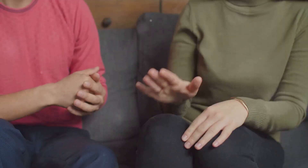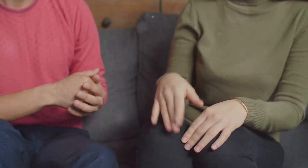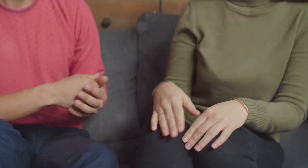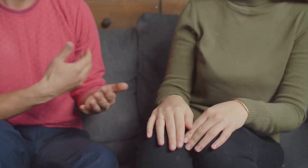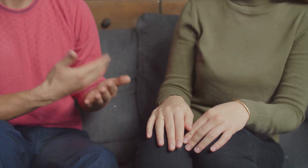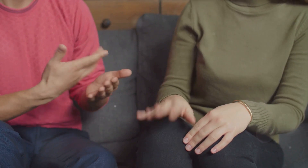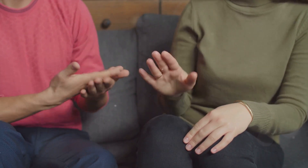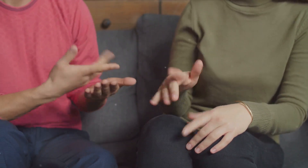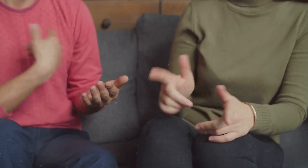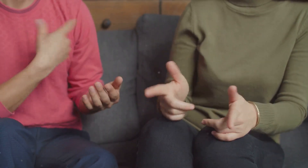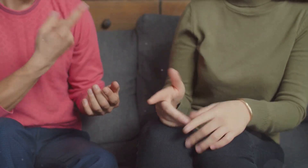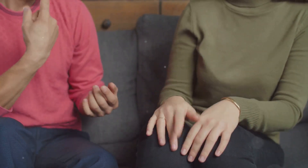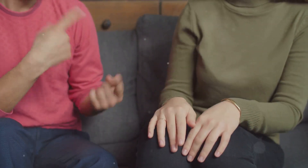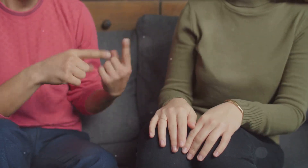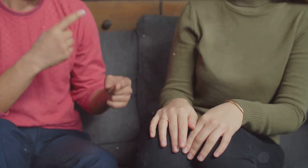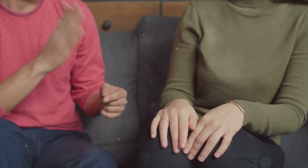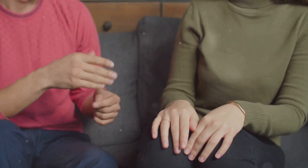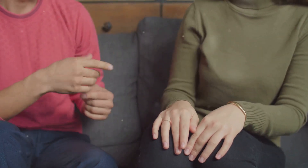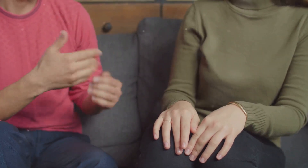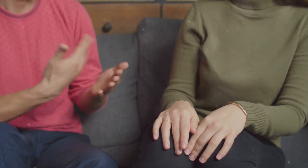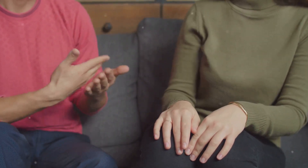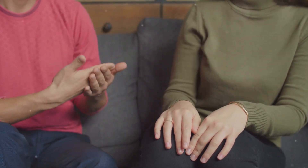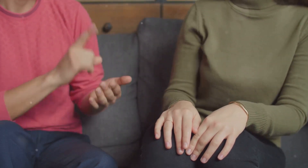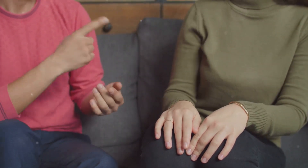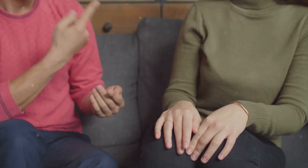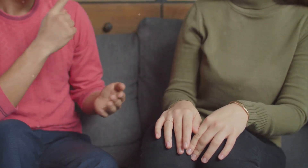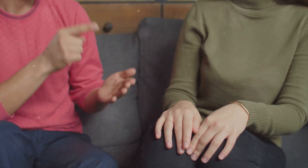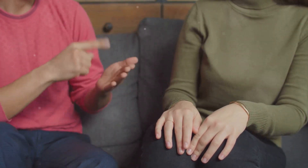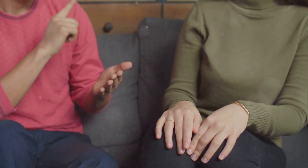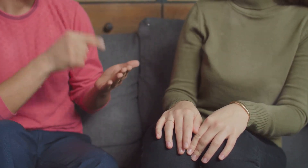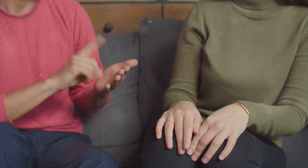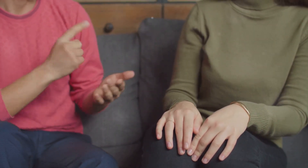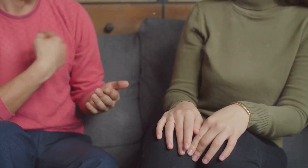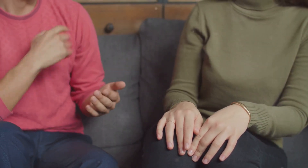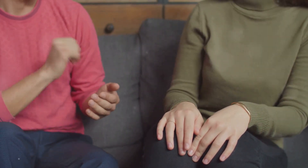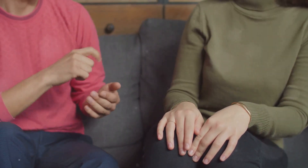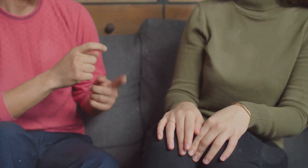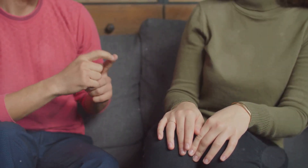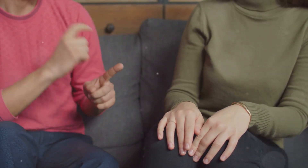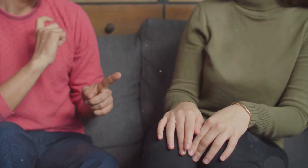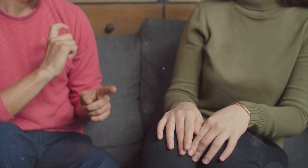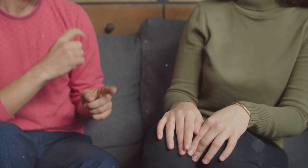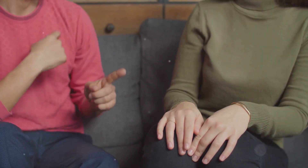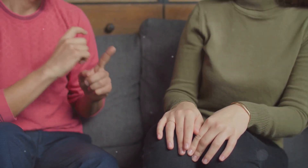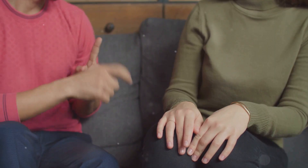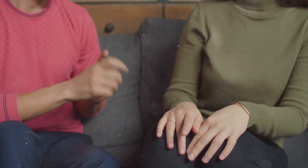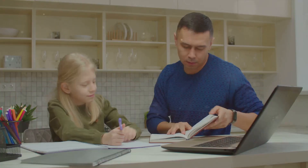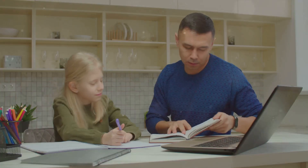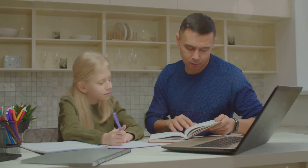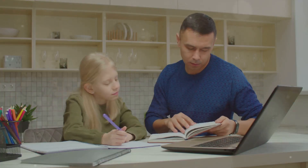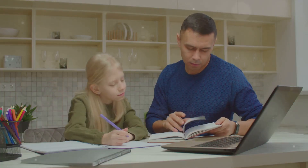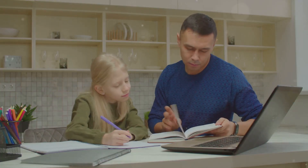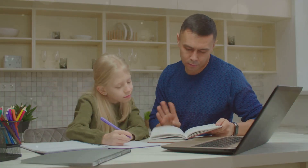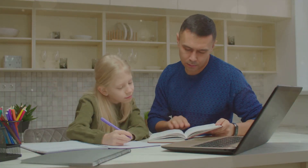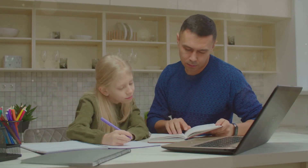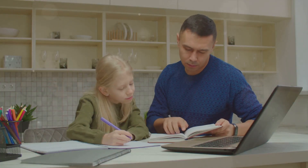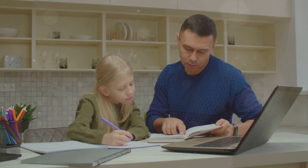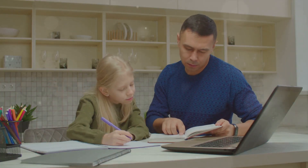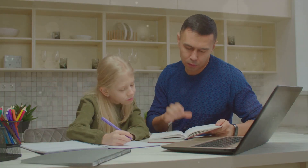then, the concept of deaf individuals being part of their own distinct culture was unheard of. The book not only challenged